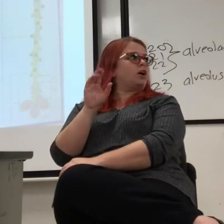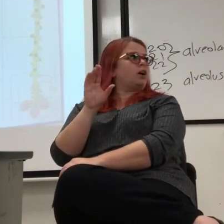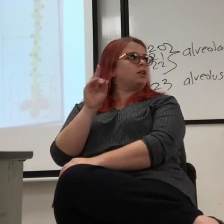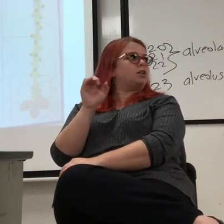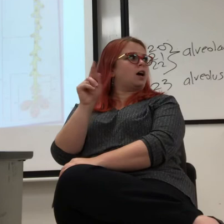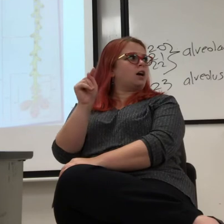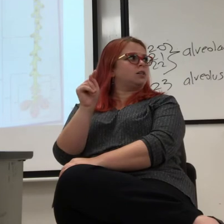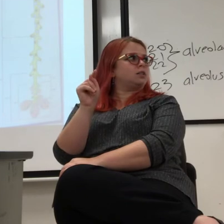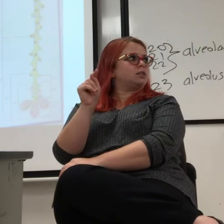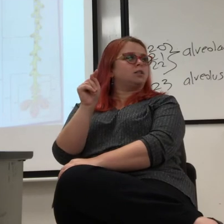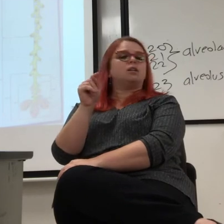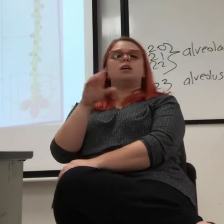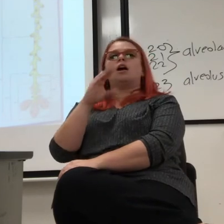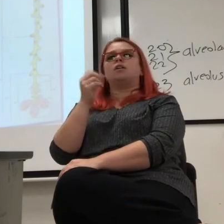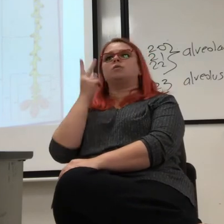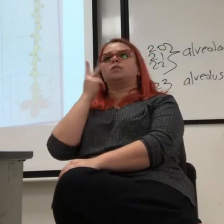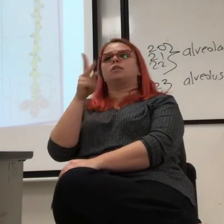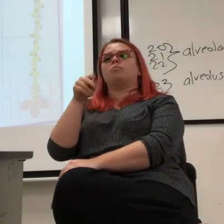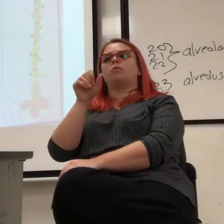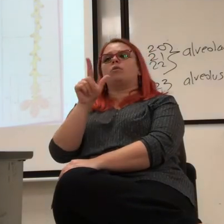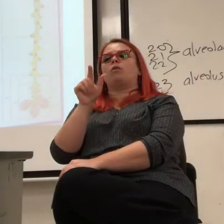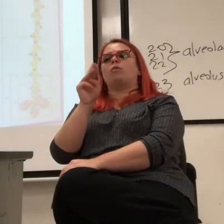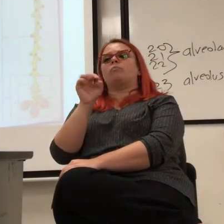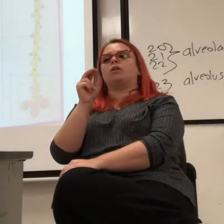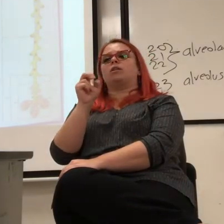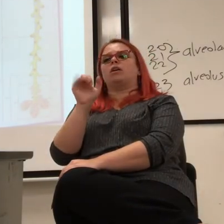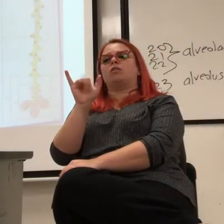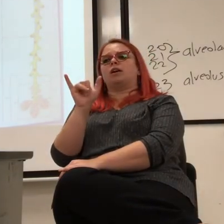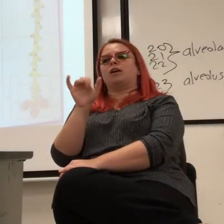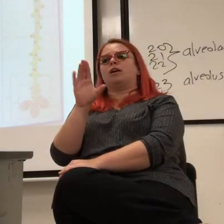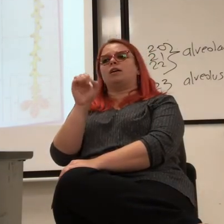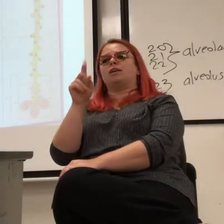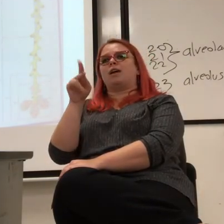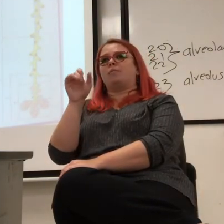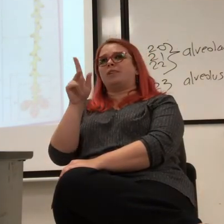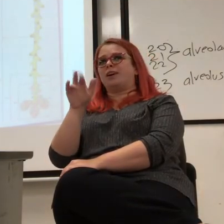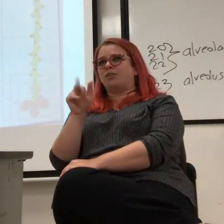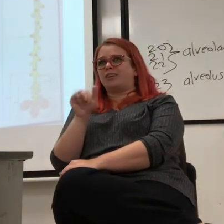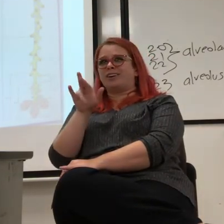pulmonary capillary shown there. This model shows quite a bit.